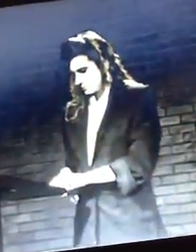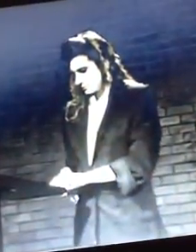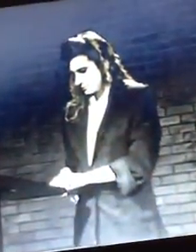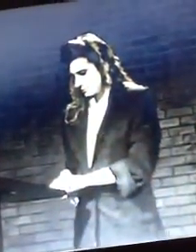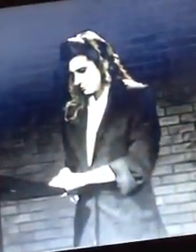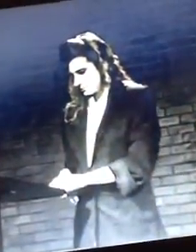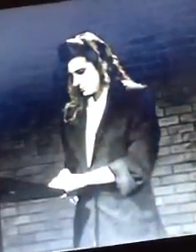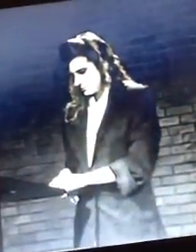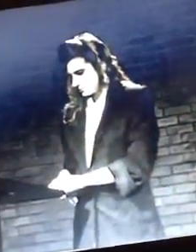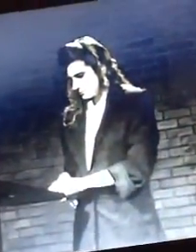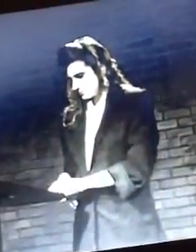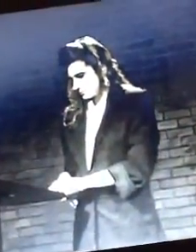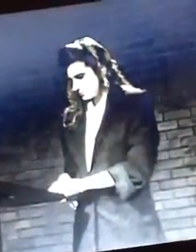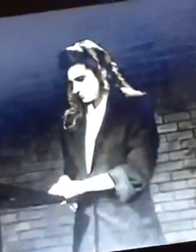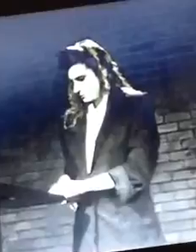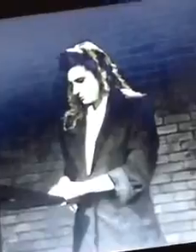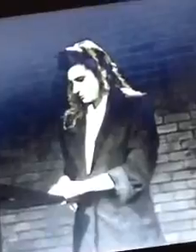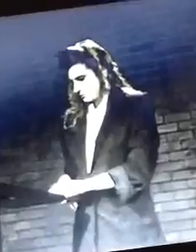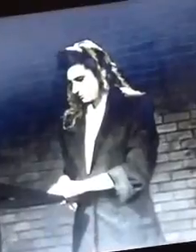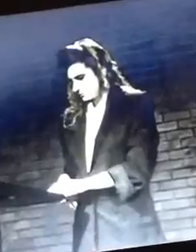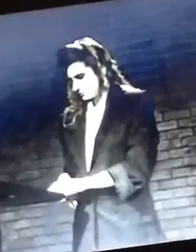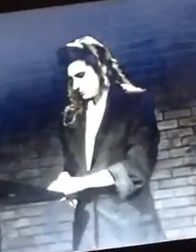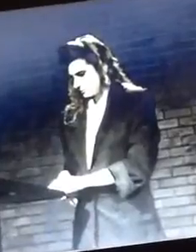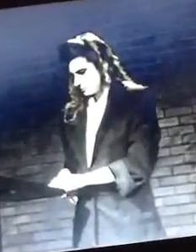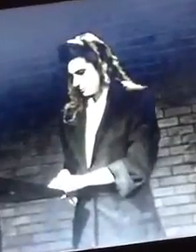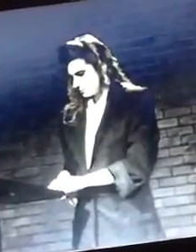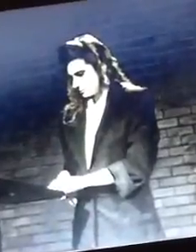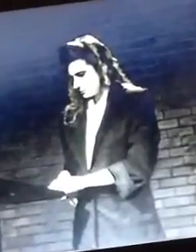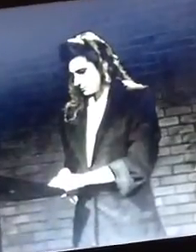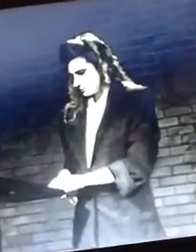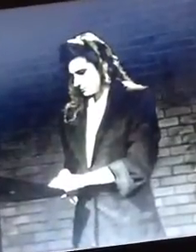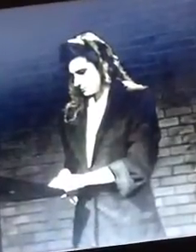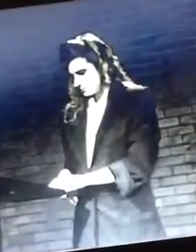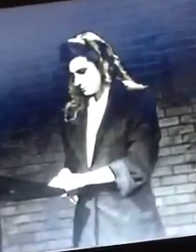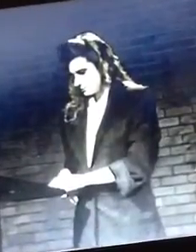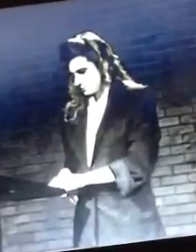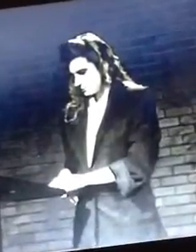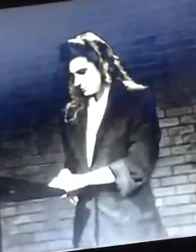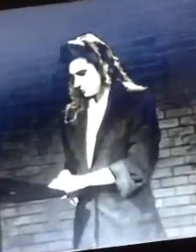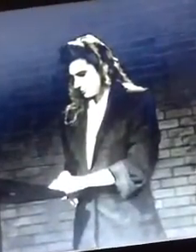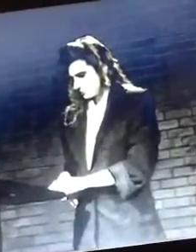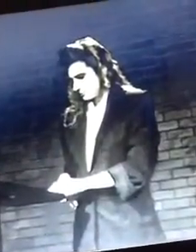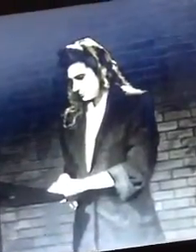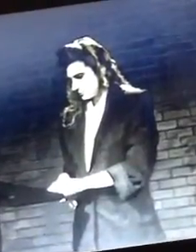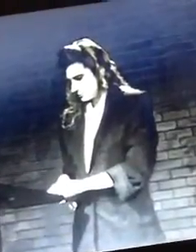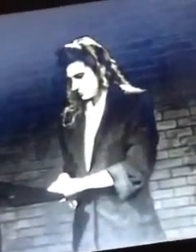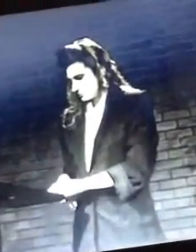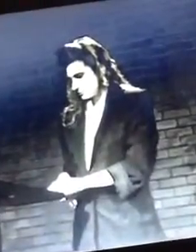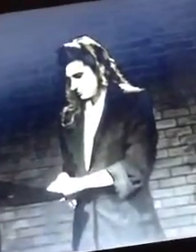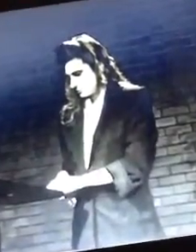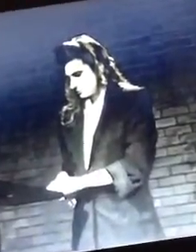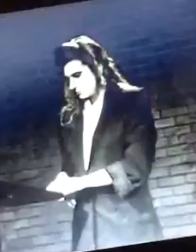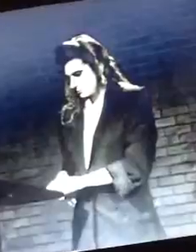Interpreters are one form of reasonable accommodations. Who decides if someone needs a reasonable accommodation, like